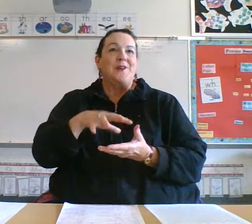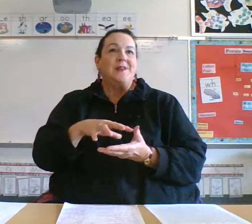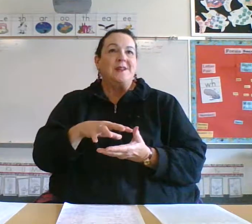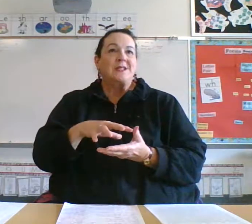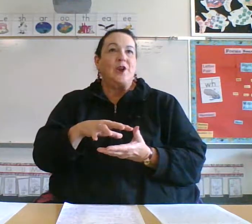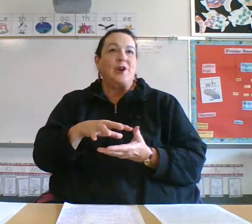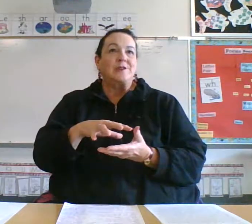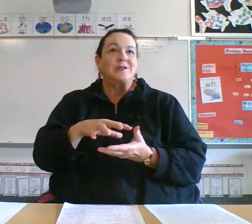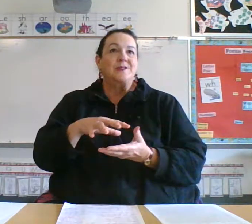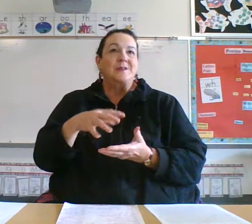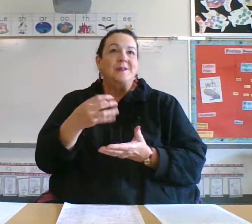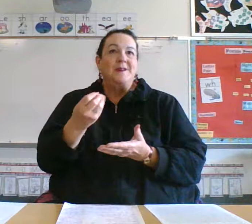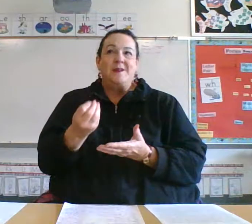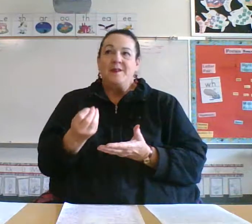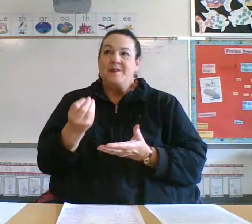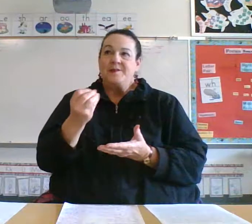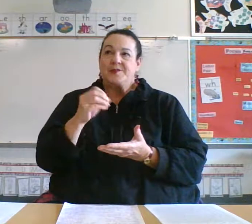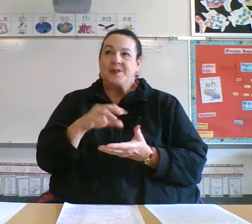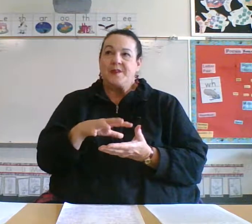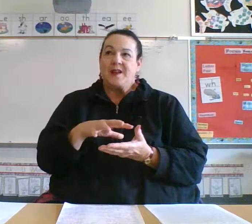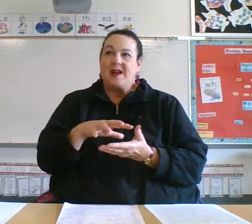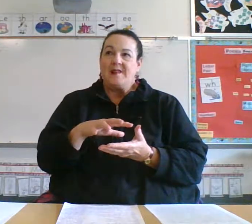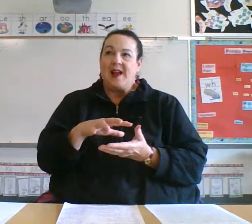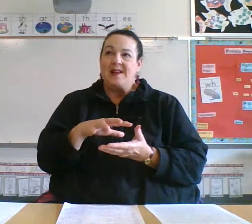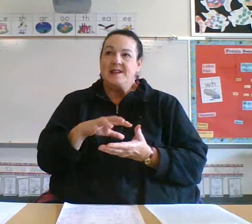It's a loss. So kind of the idea that